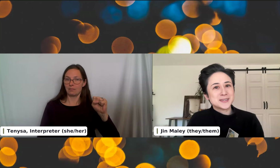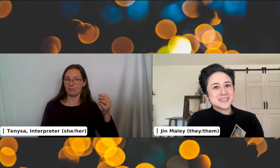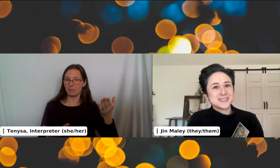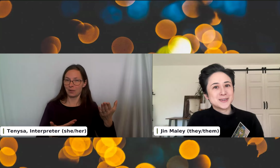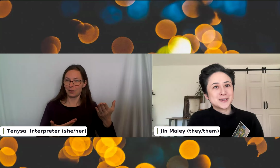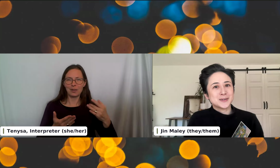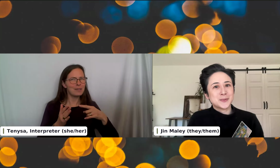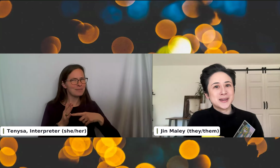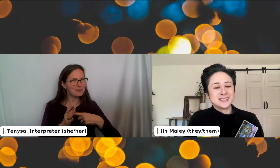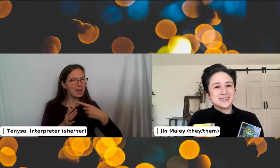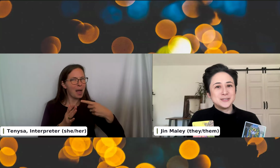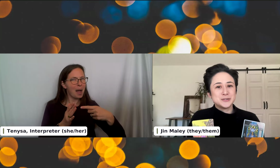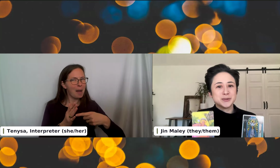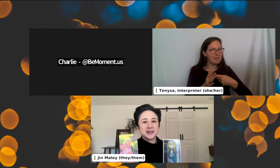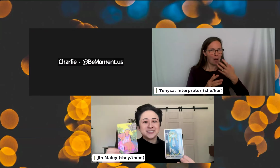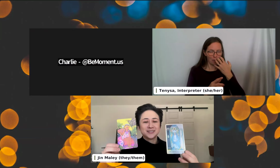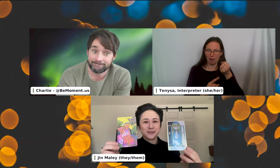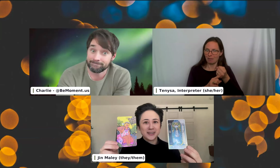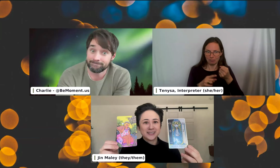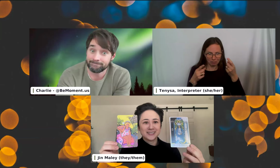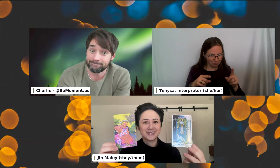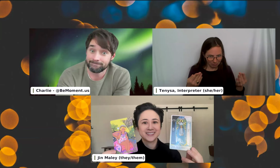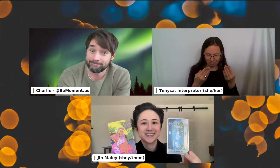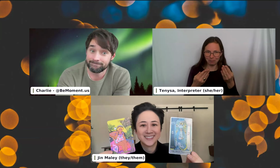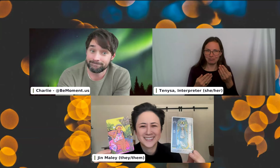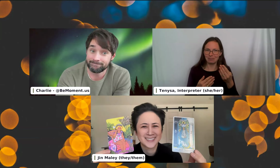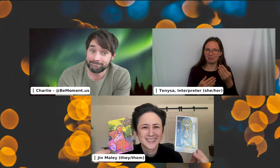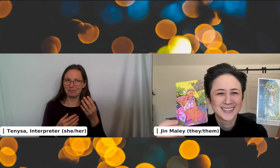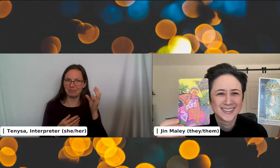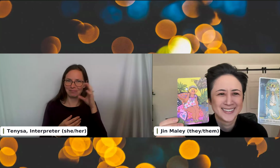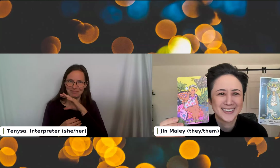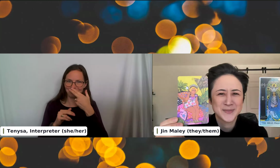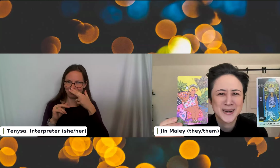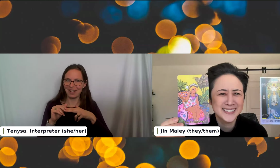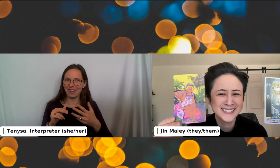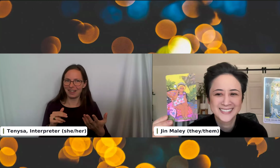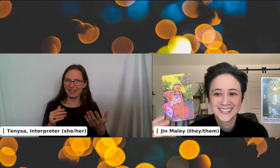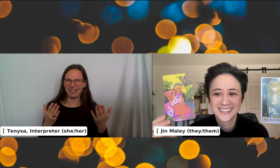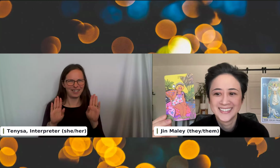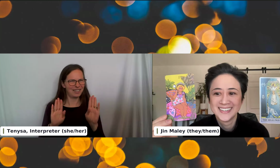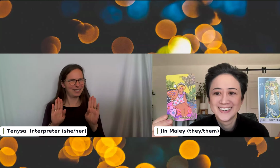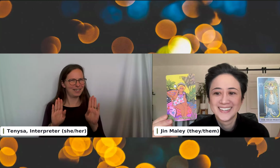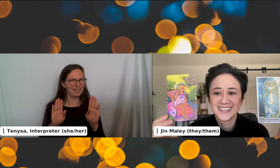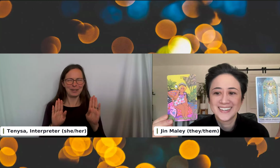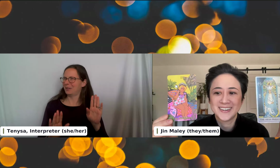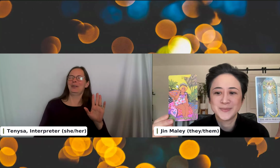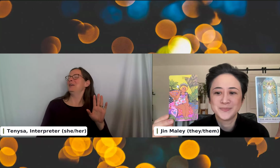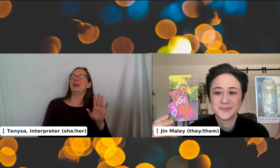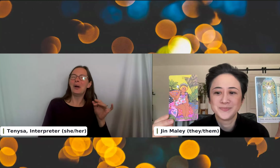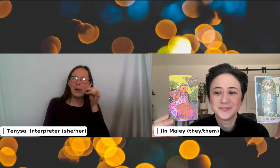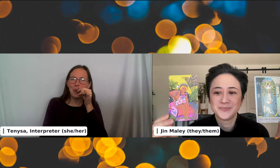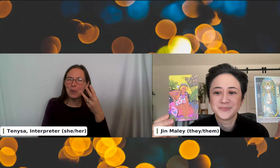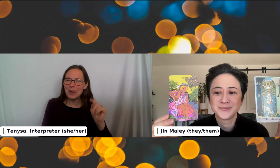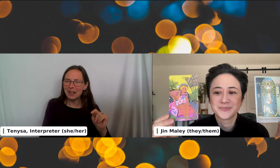the synchronicities are quite unusual and fun. Like, what?